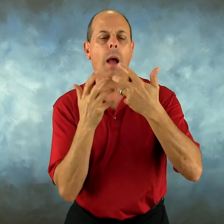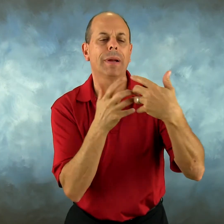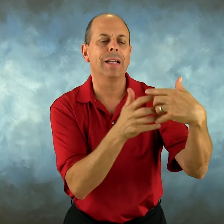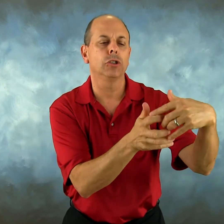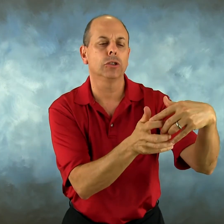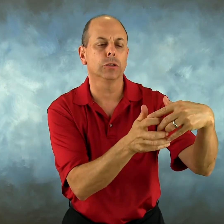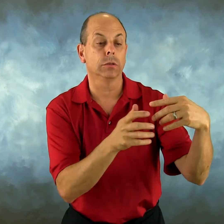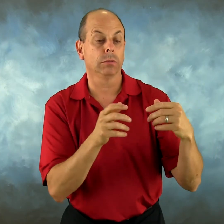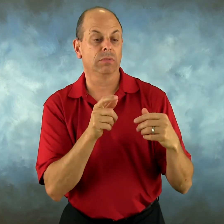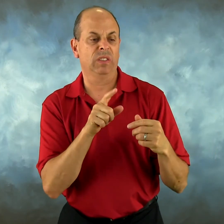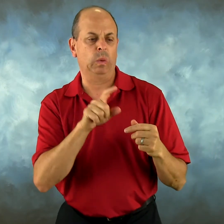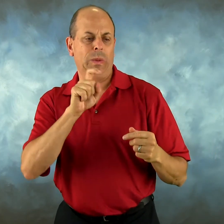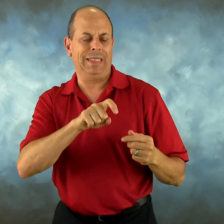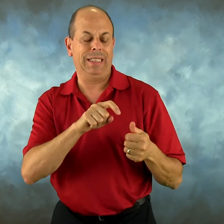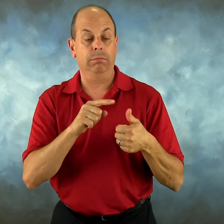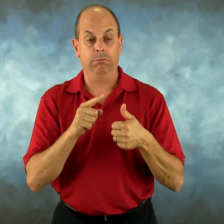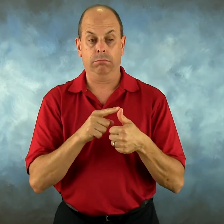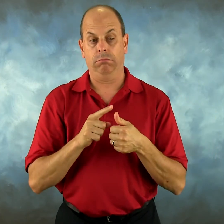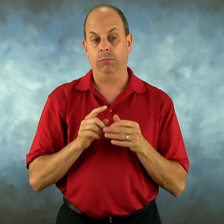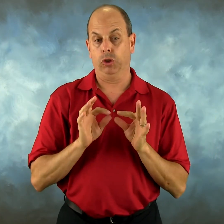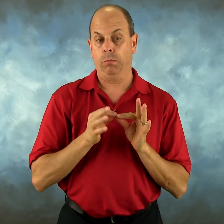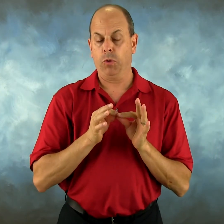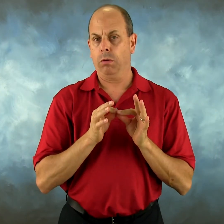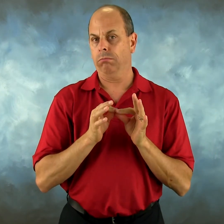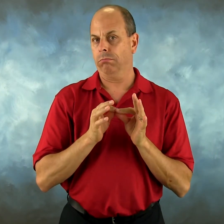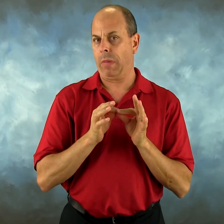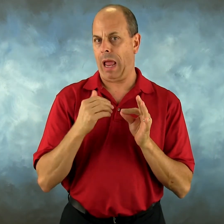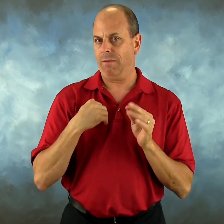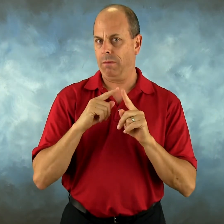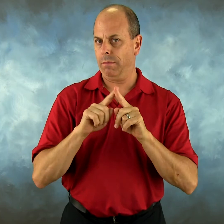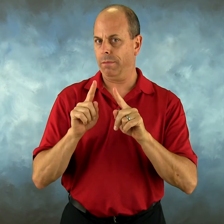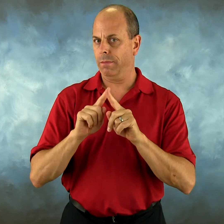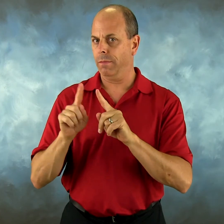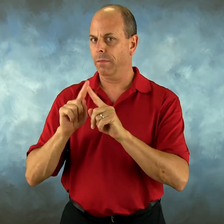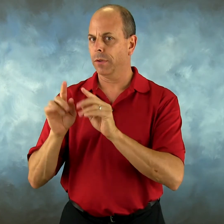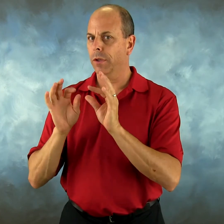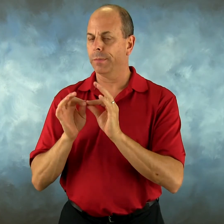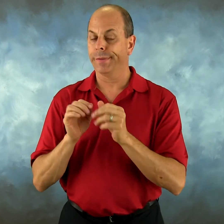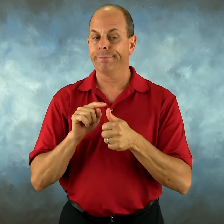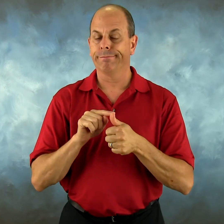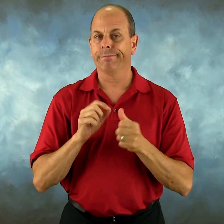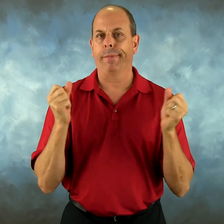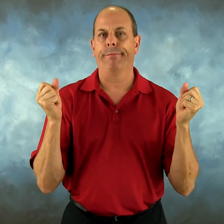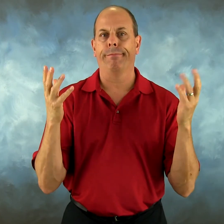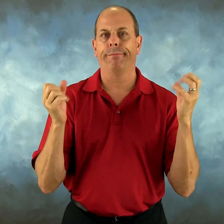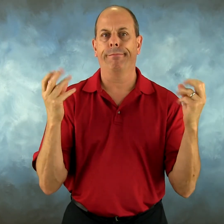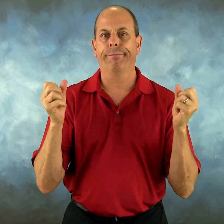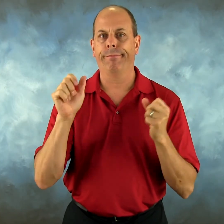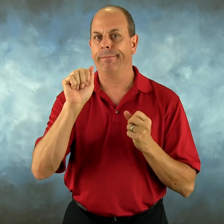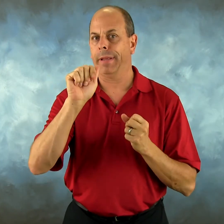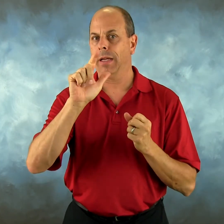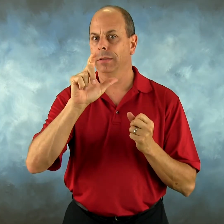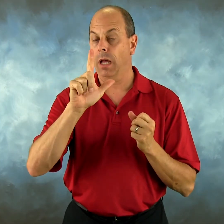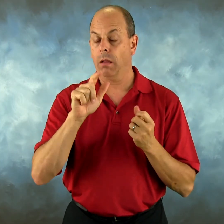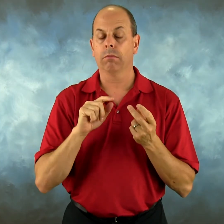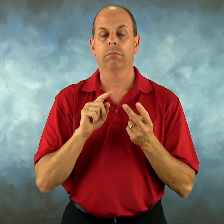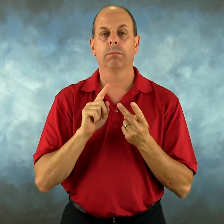When an interpreter is working with a deaf patient, they will need to make sure they fit the communication mode of the